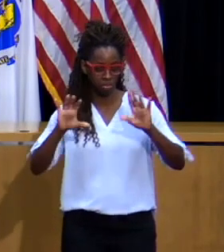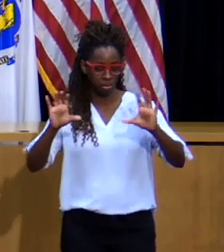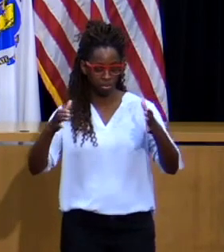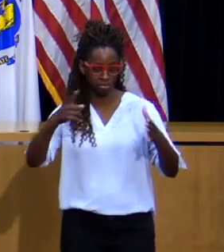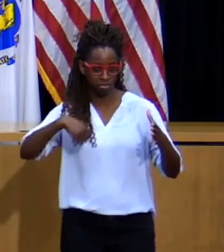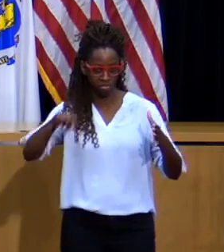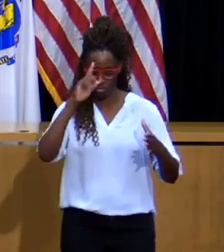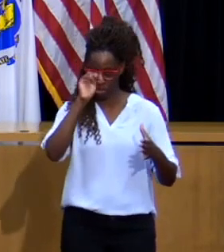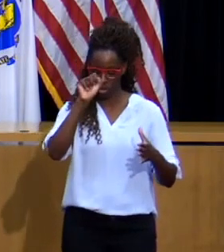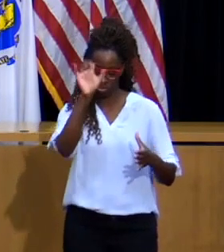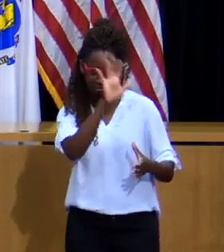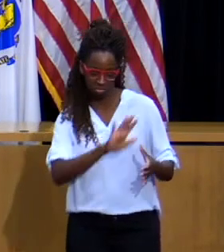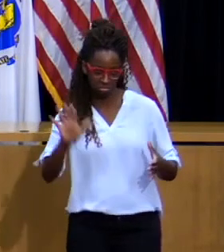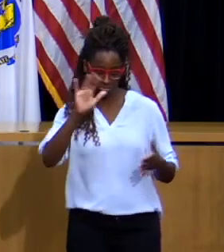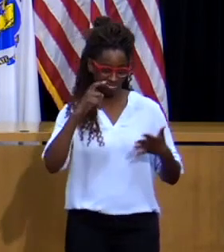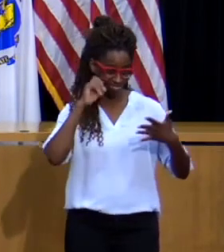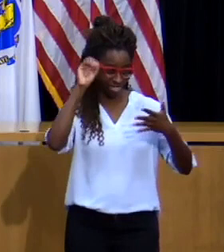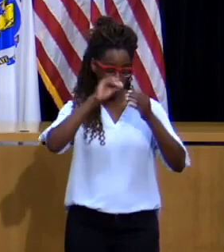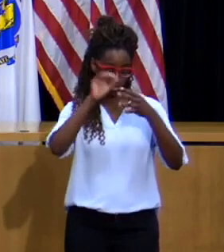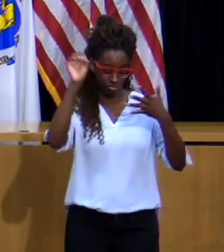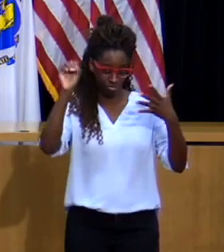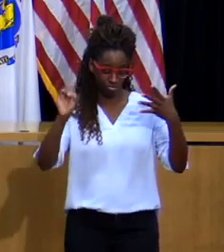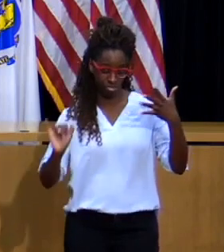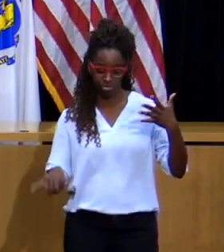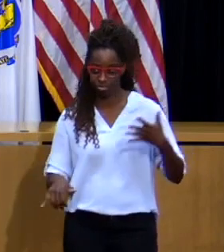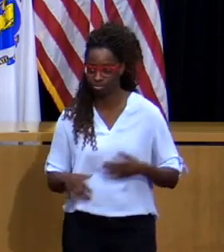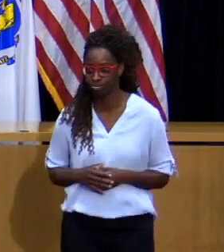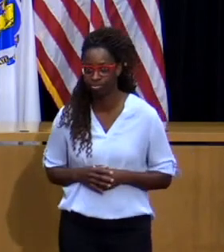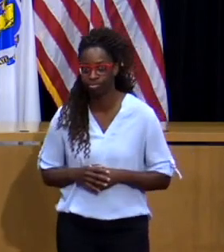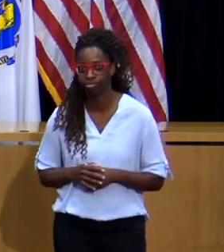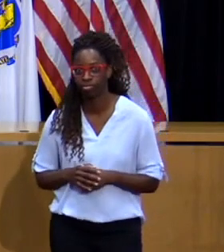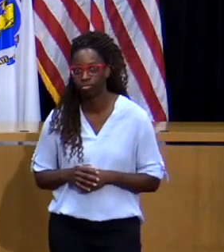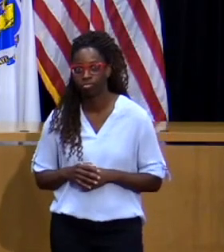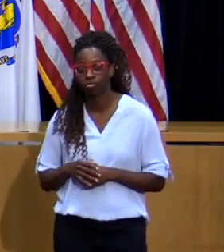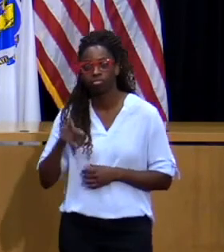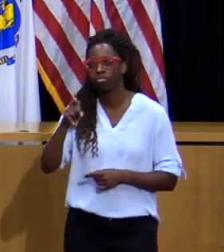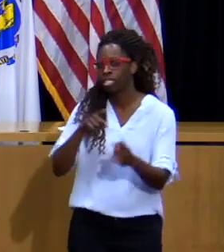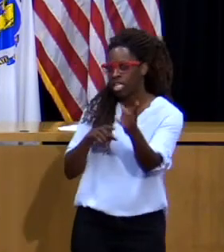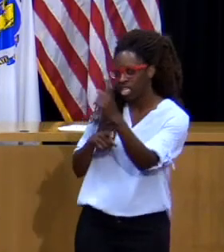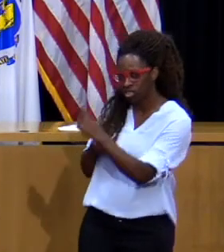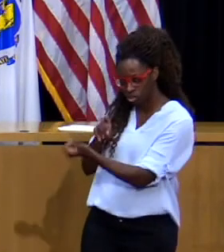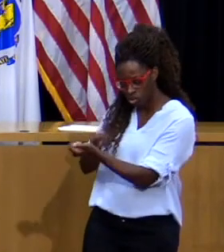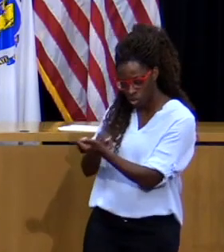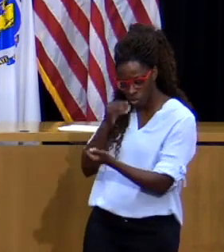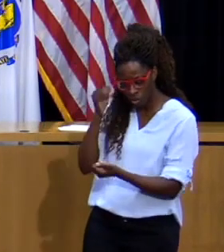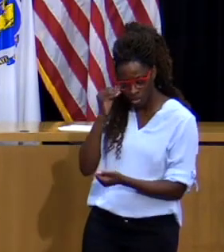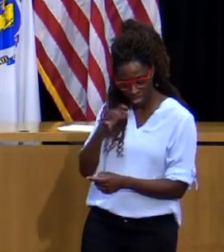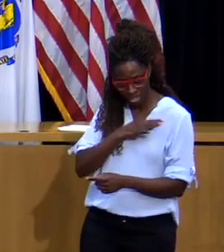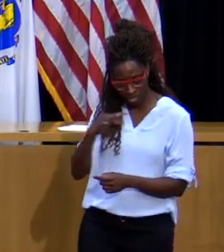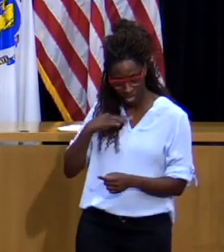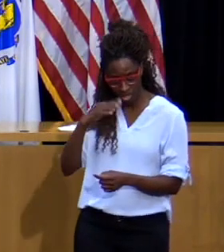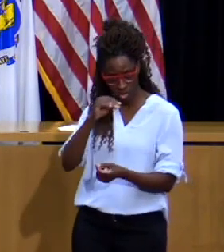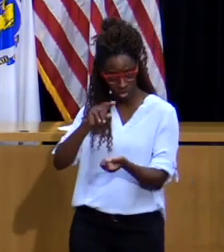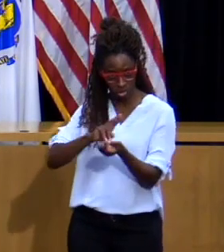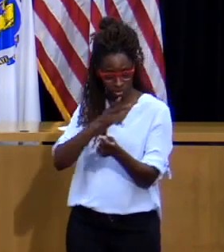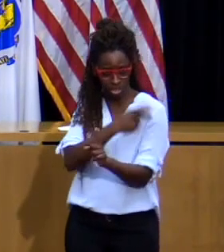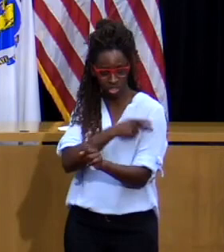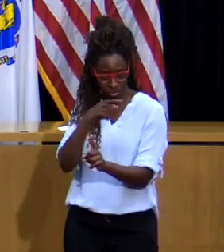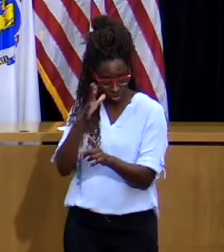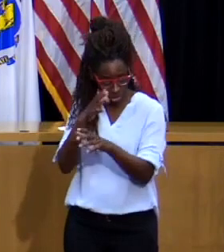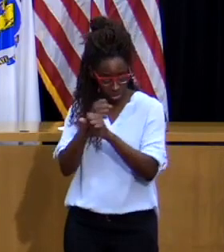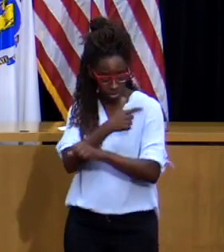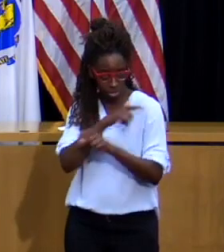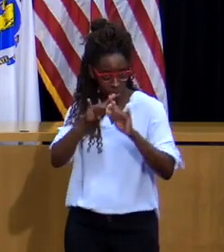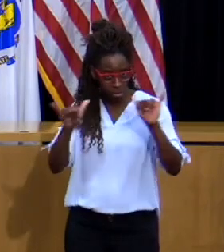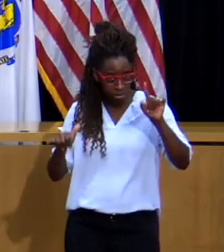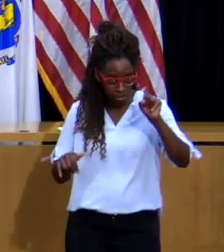the nursing home staff and patients all go at the same time? Yes, so nursing homes, so the federal partnership with CVS